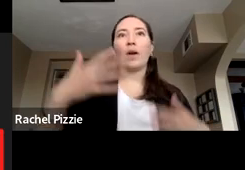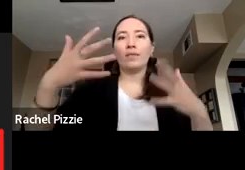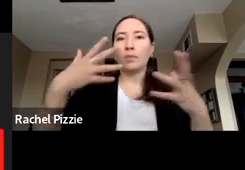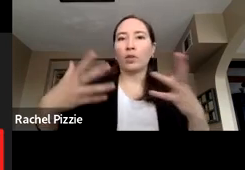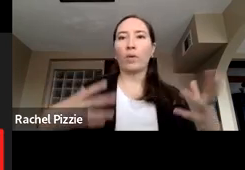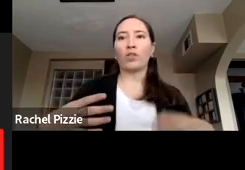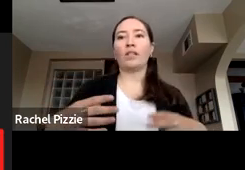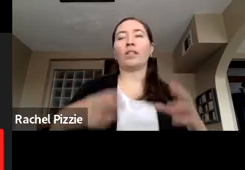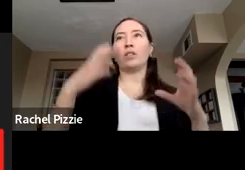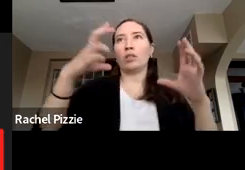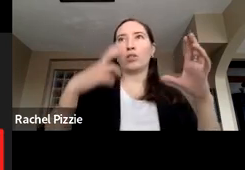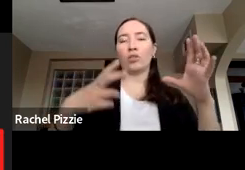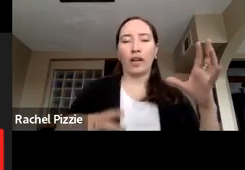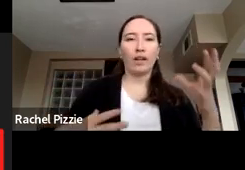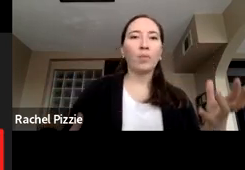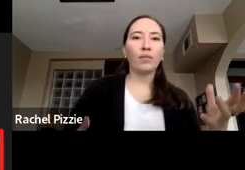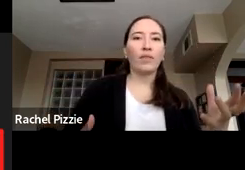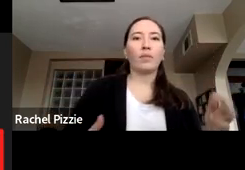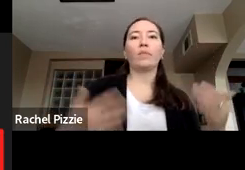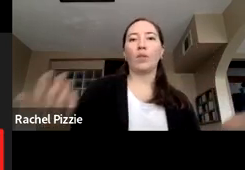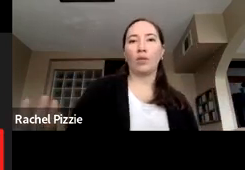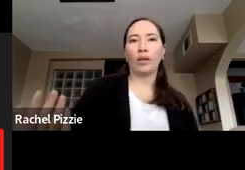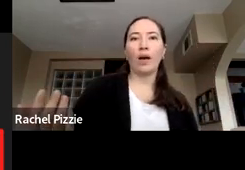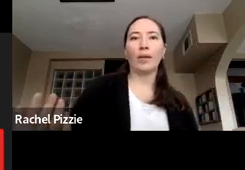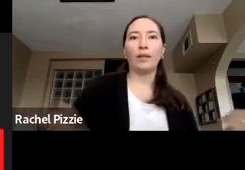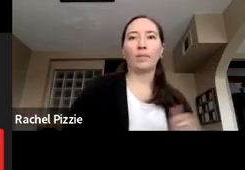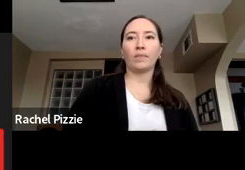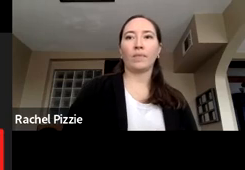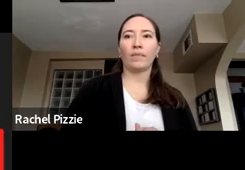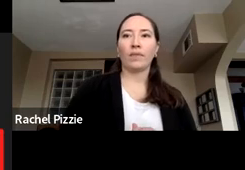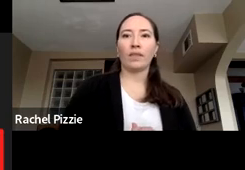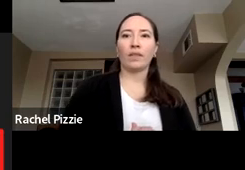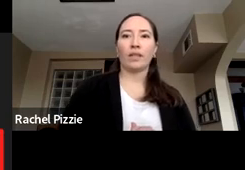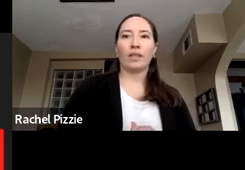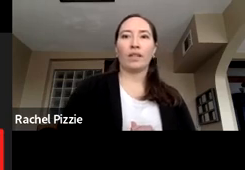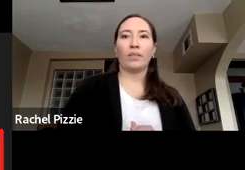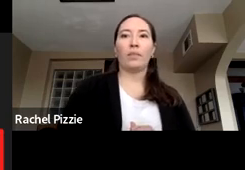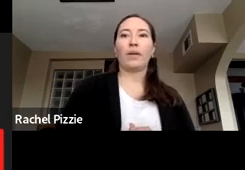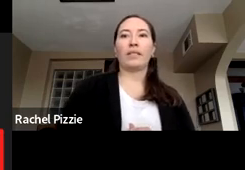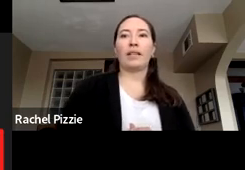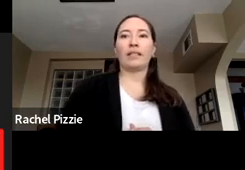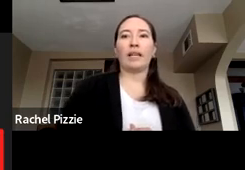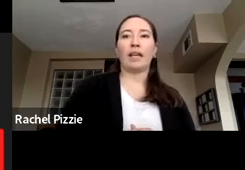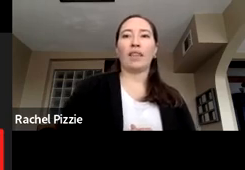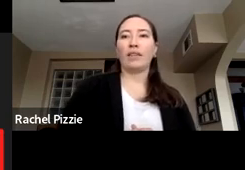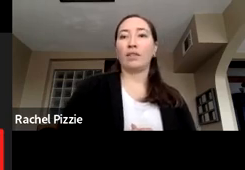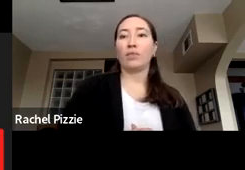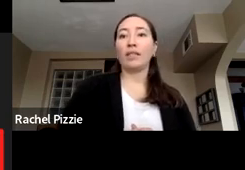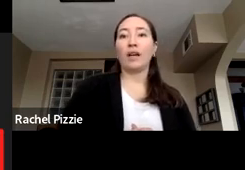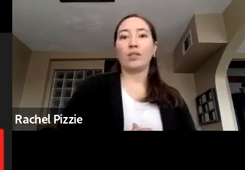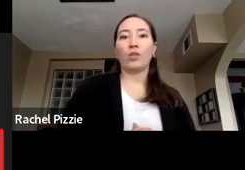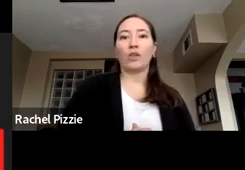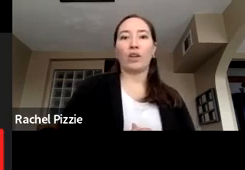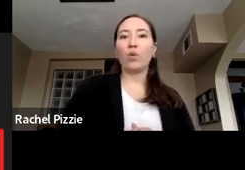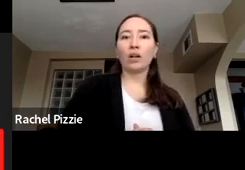So if you have similar questions and you need to create a number of them, you can copy it by selecting these